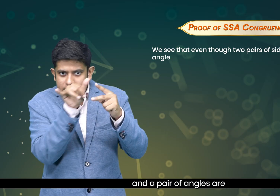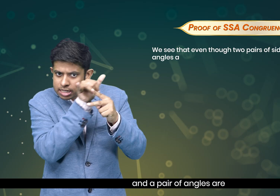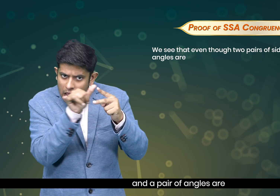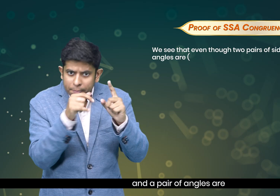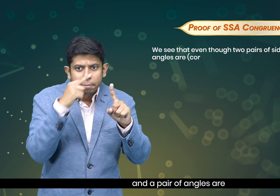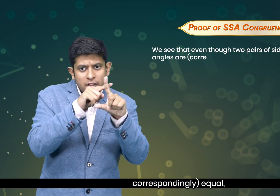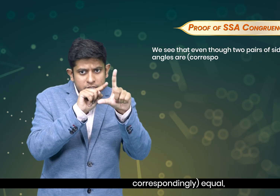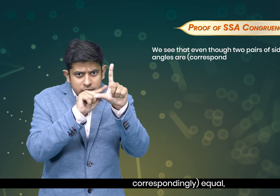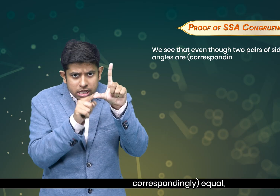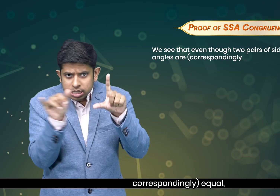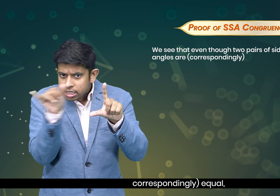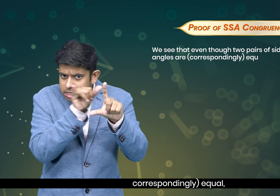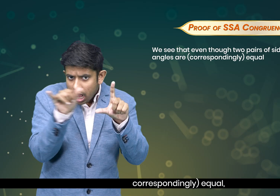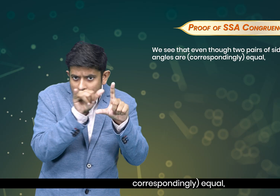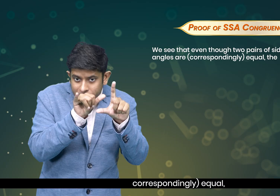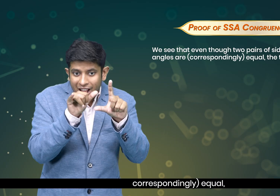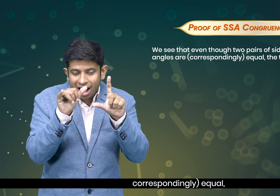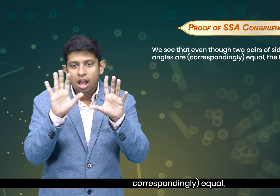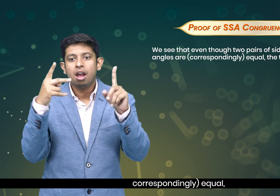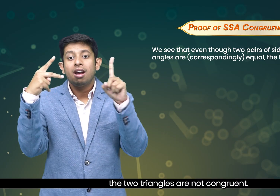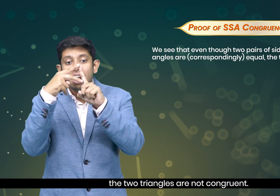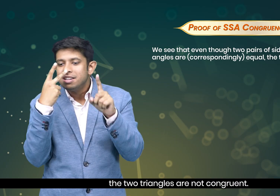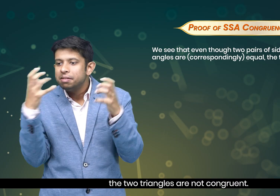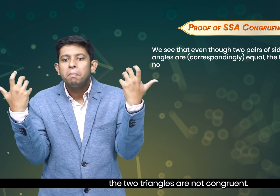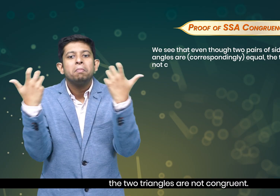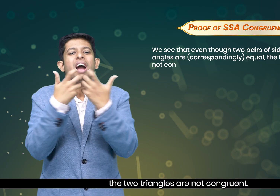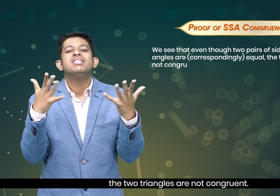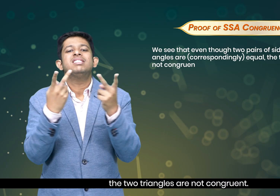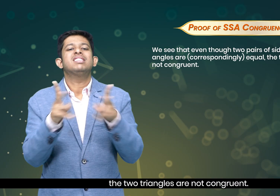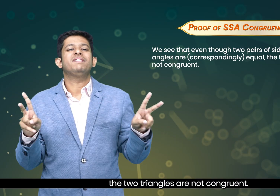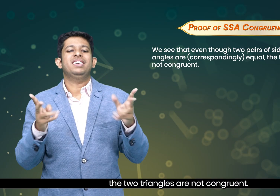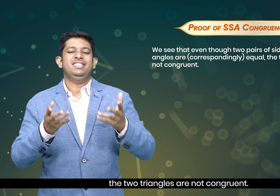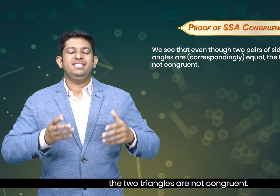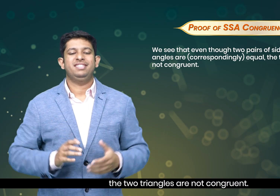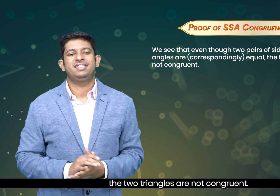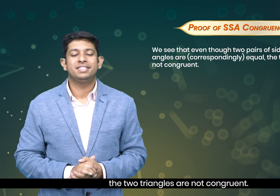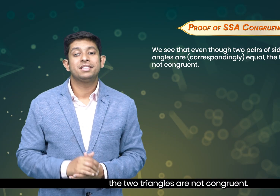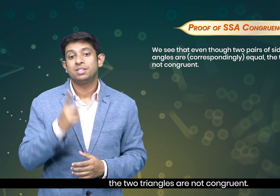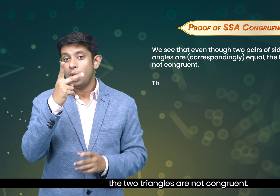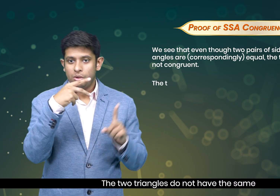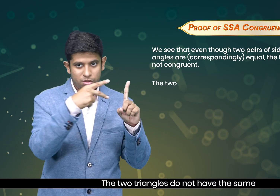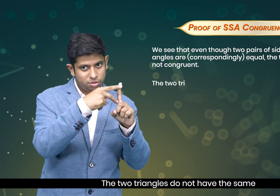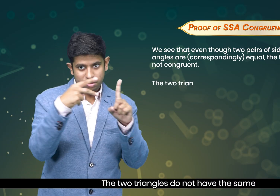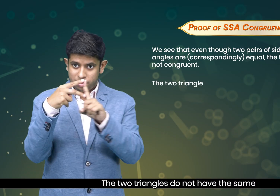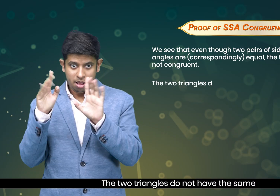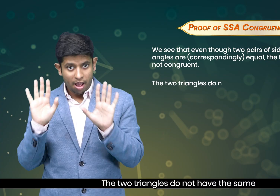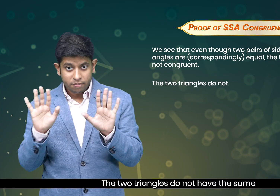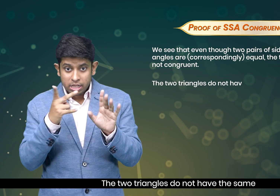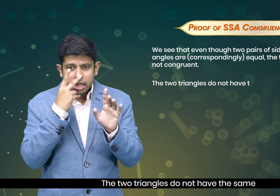are correspondingly equal, the two triangles are not congruent. The two triangles do not have the